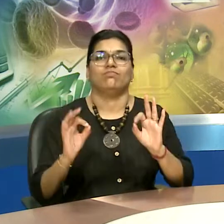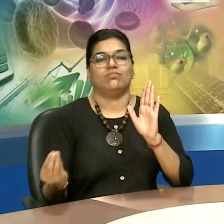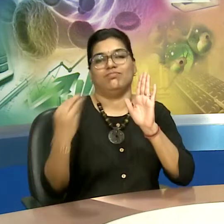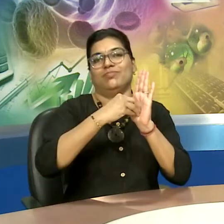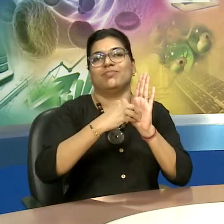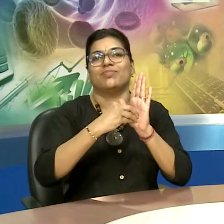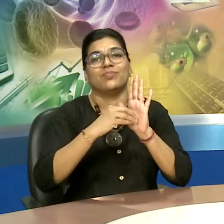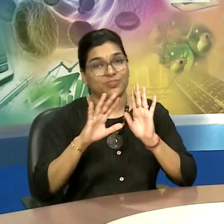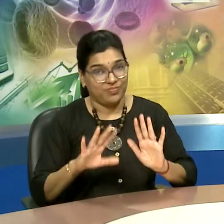President.